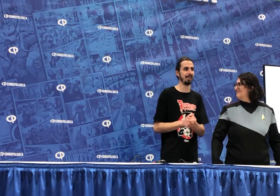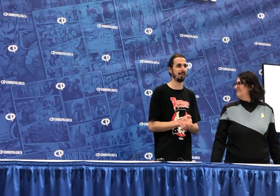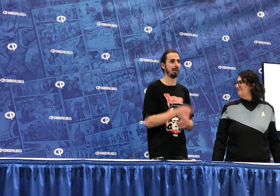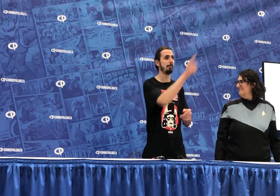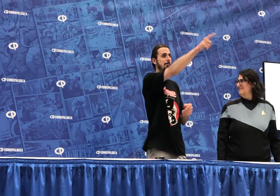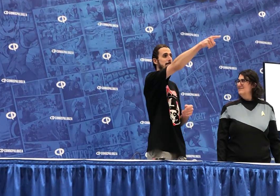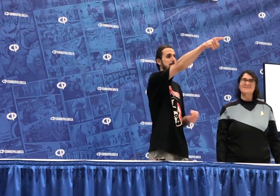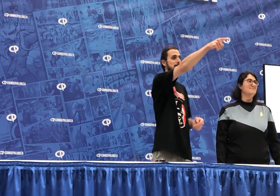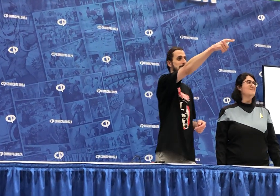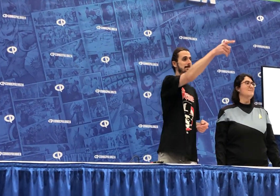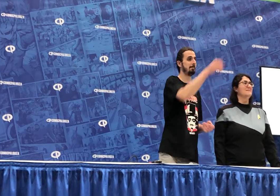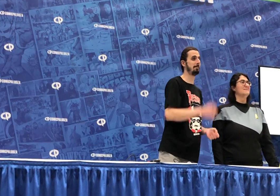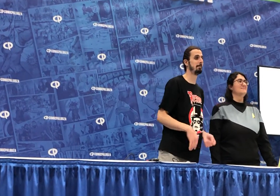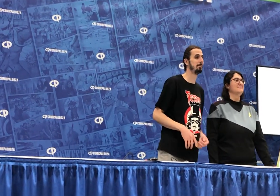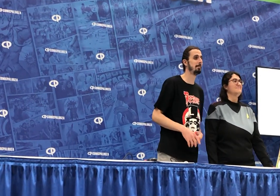All right, yes.